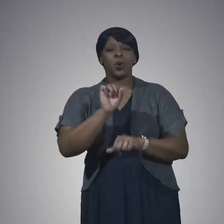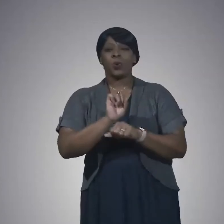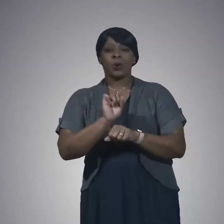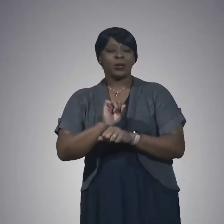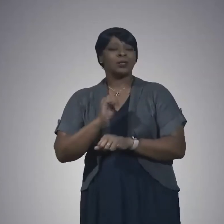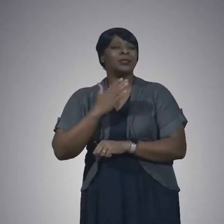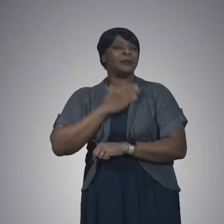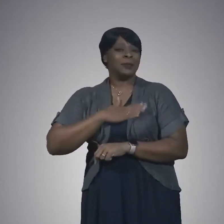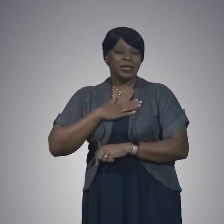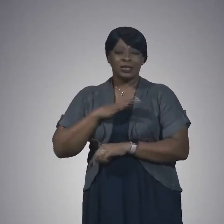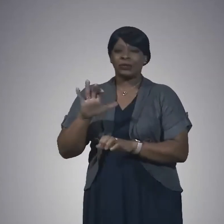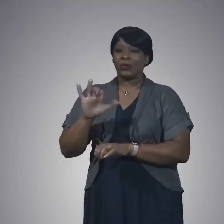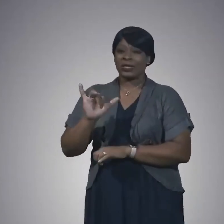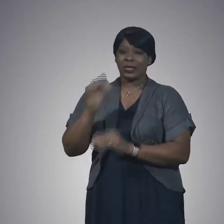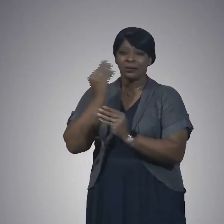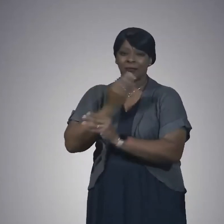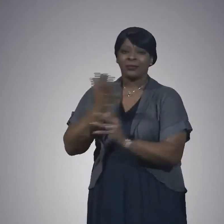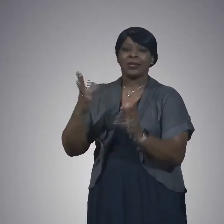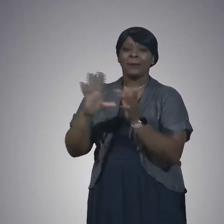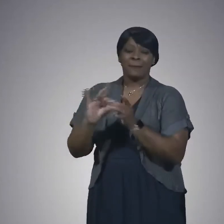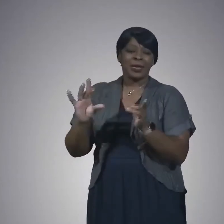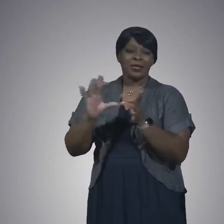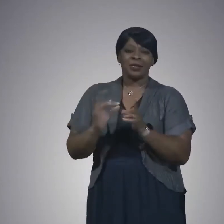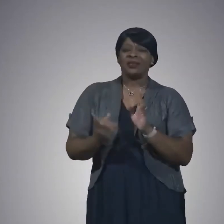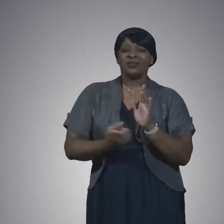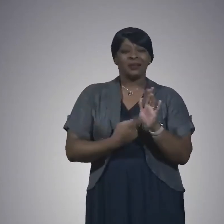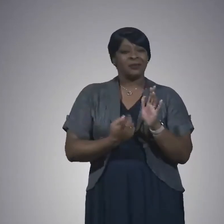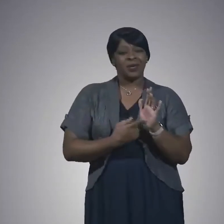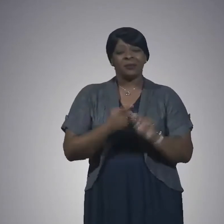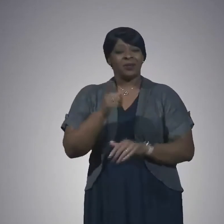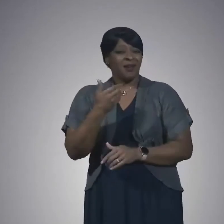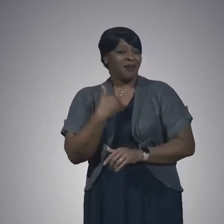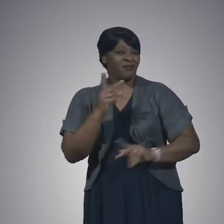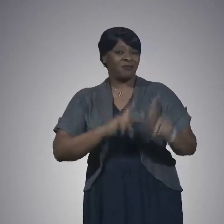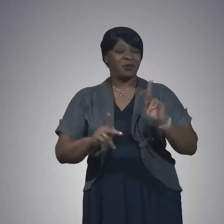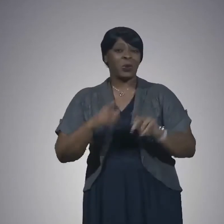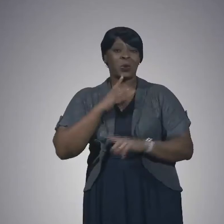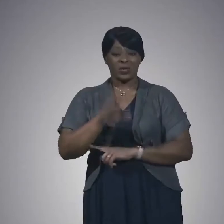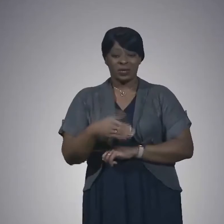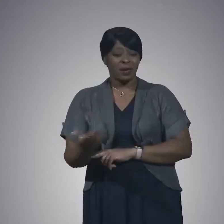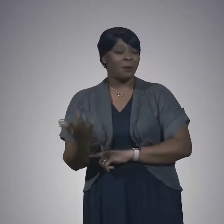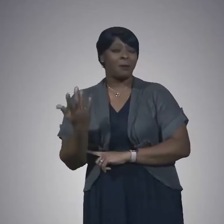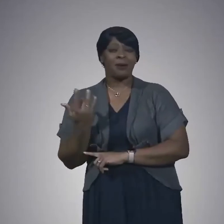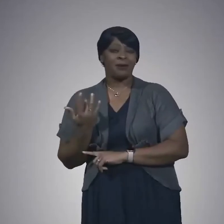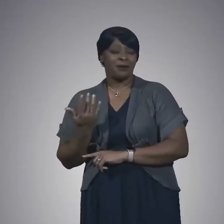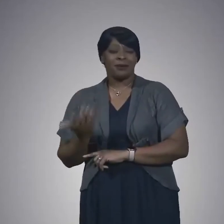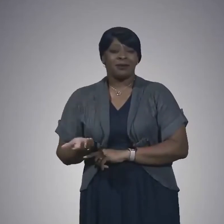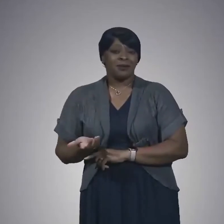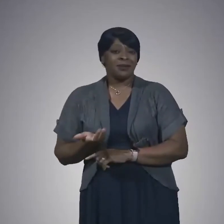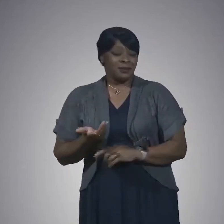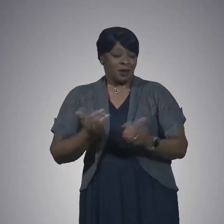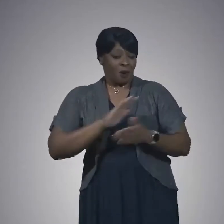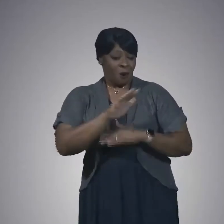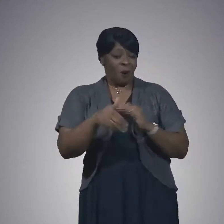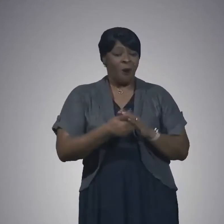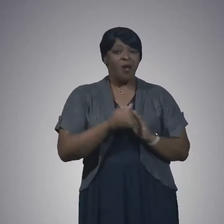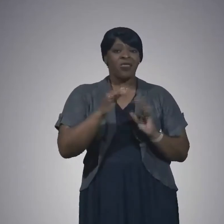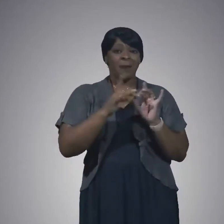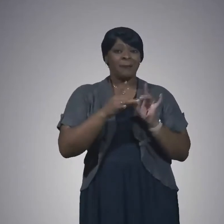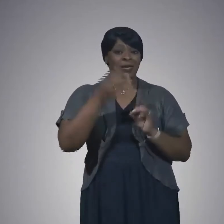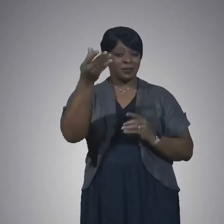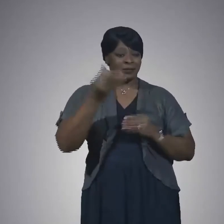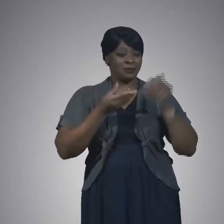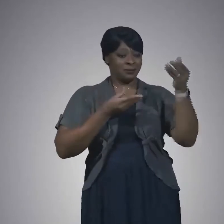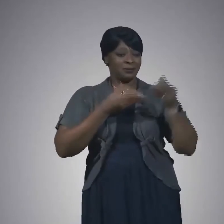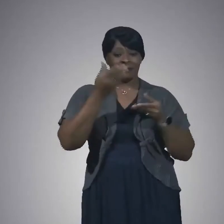same. And so sometimes you have people die because even with all of those messages